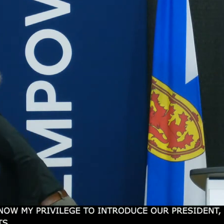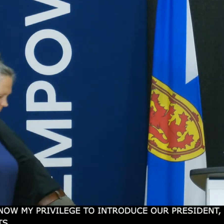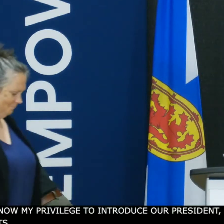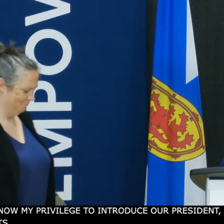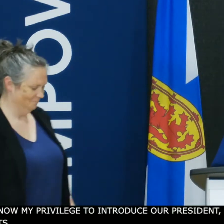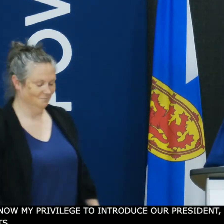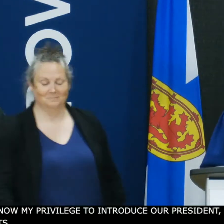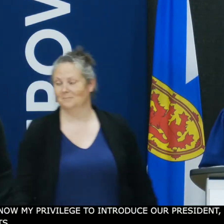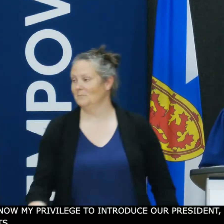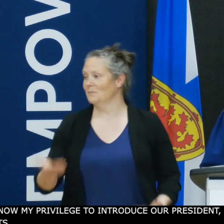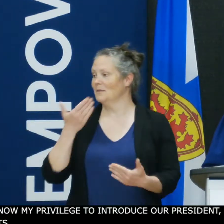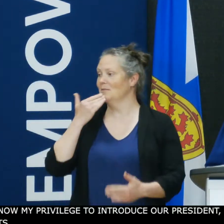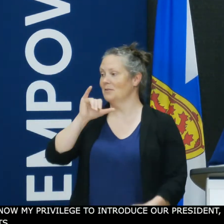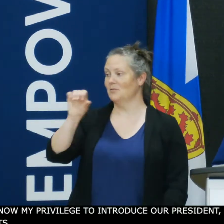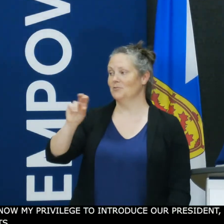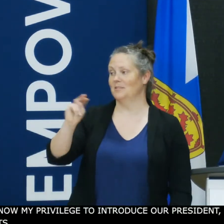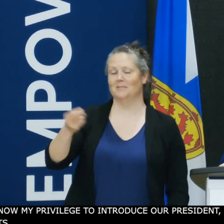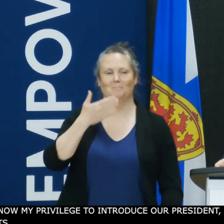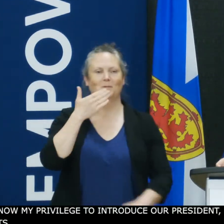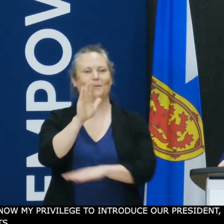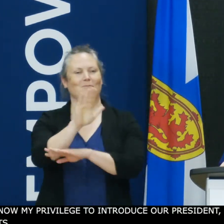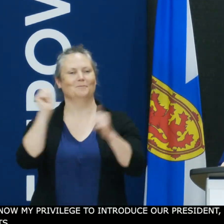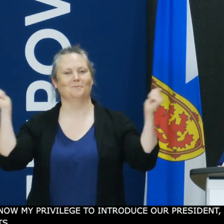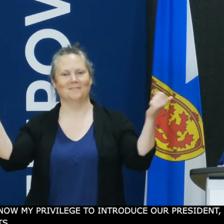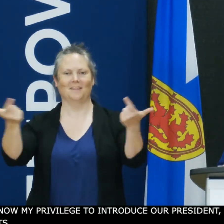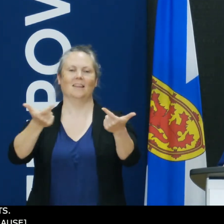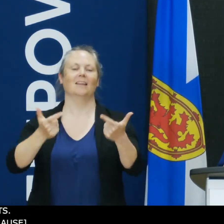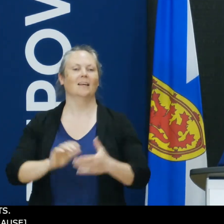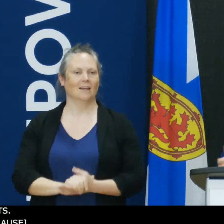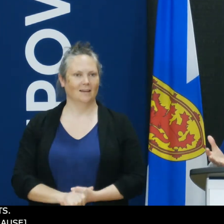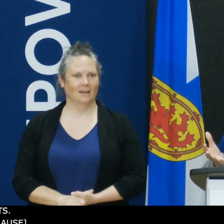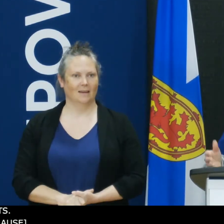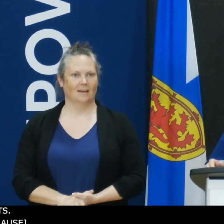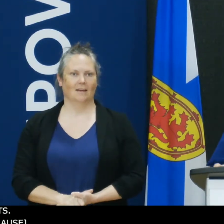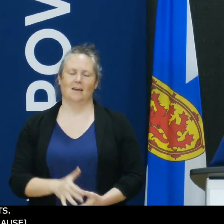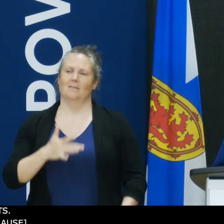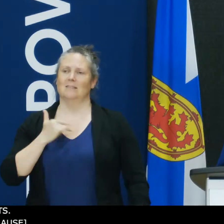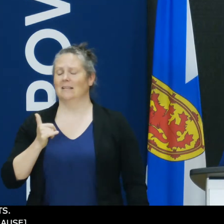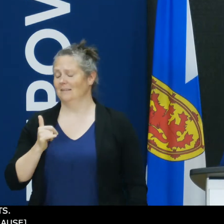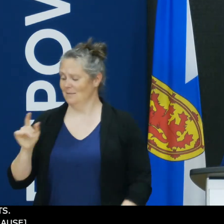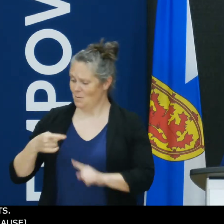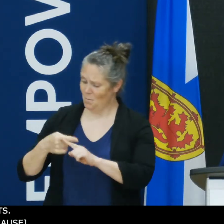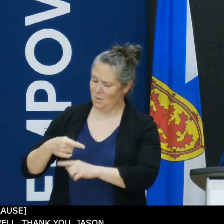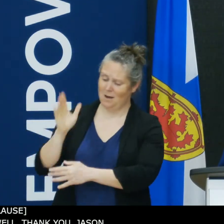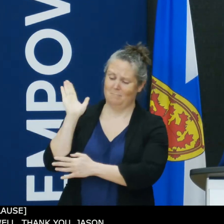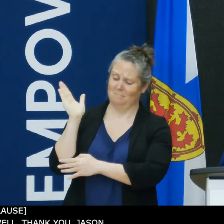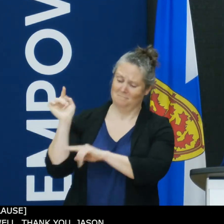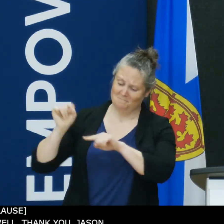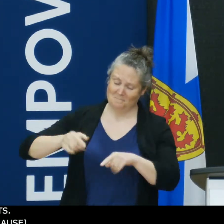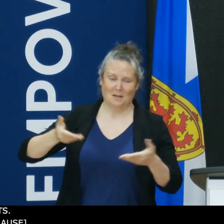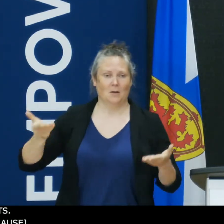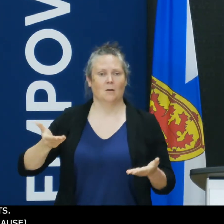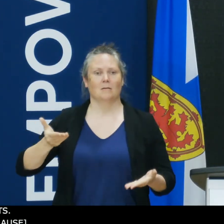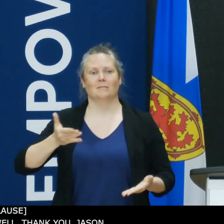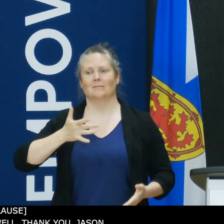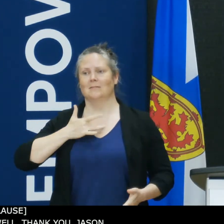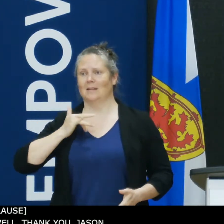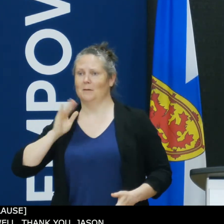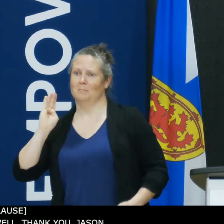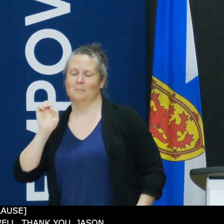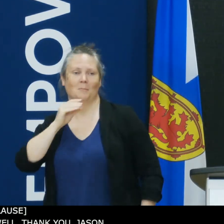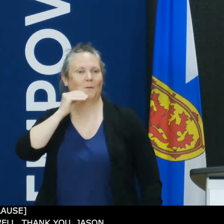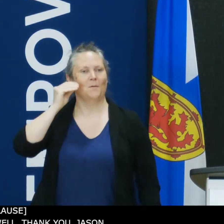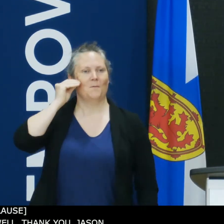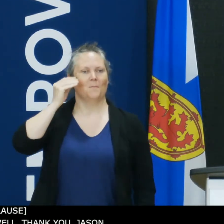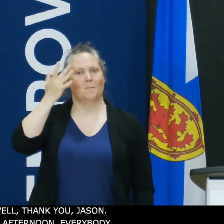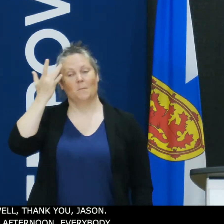Well, thank you, Jason. Good afternoon, everybody. I always say it's like a homecoming for me. Whenever I come to Kingstec, I had the honor